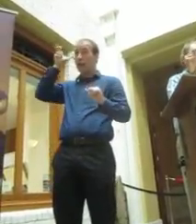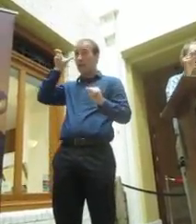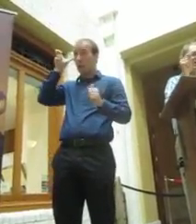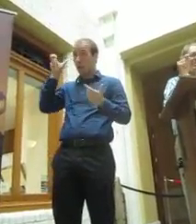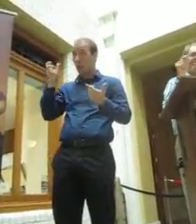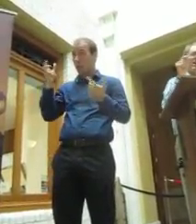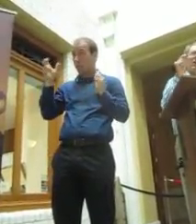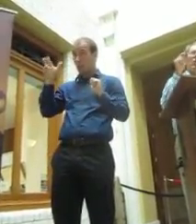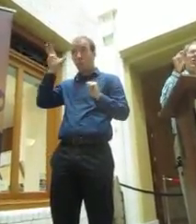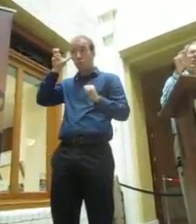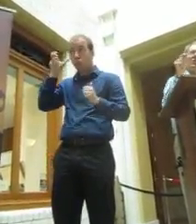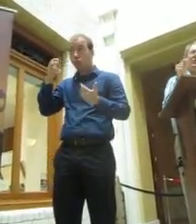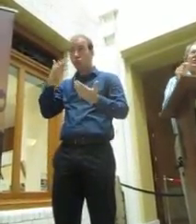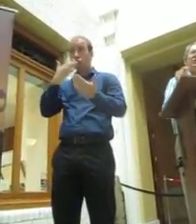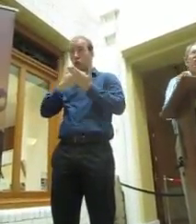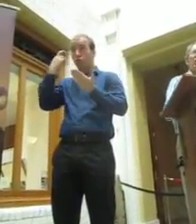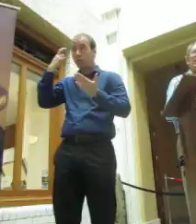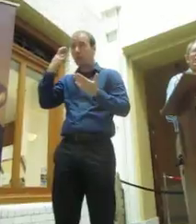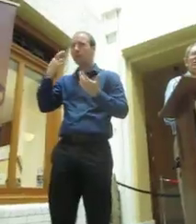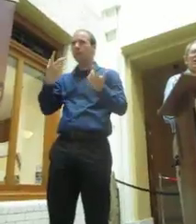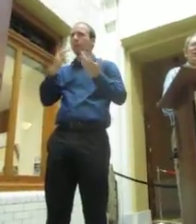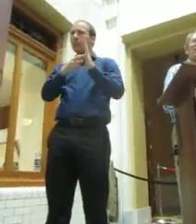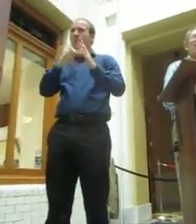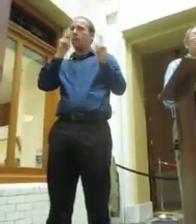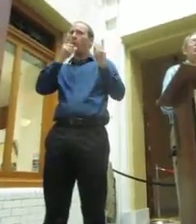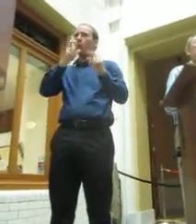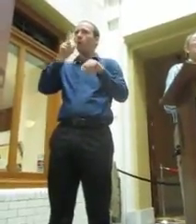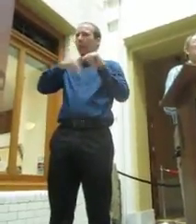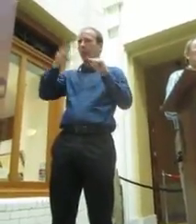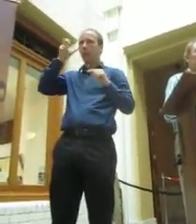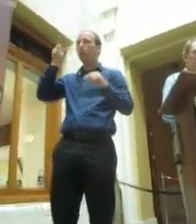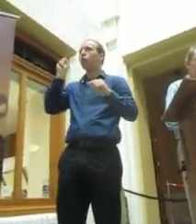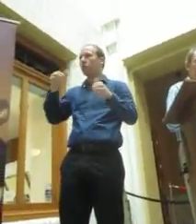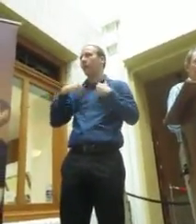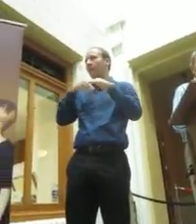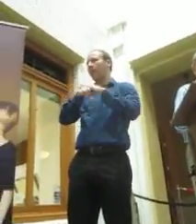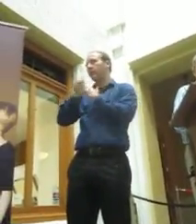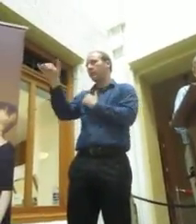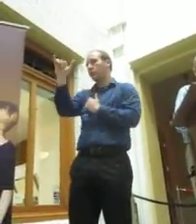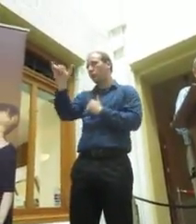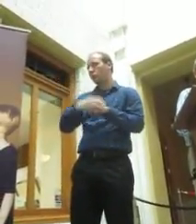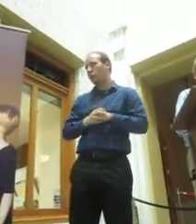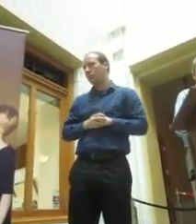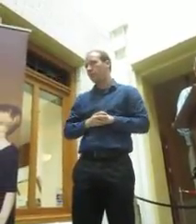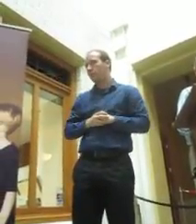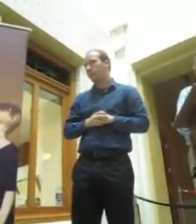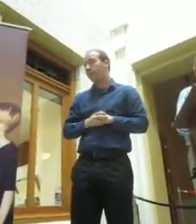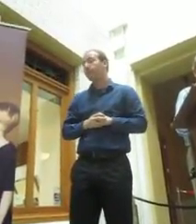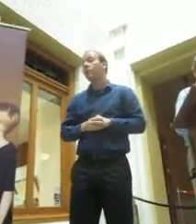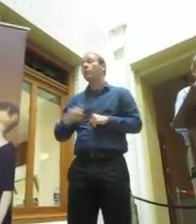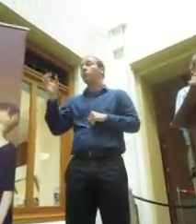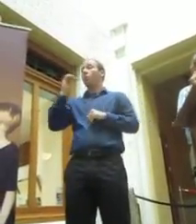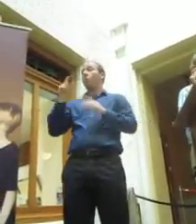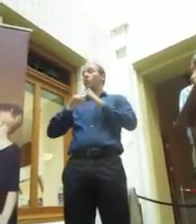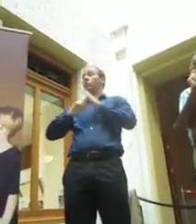What we discovered when the University of Oregon started doing scoreboard captioning of its football